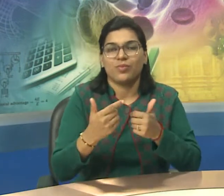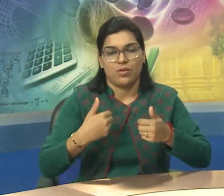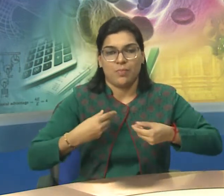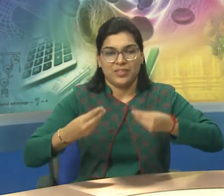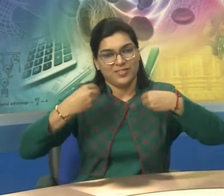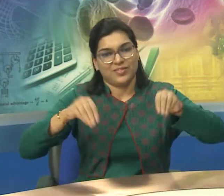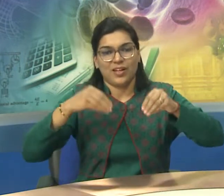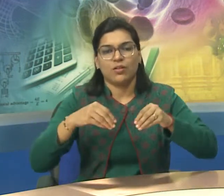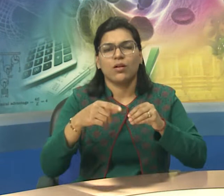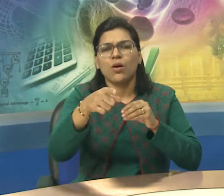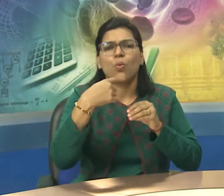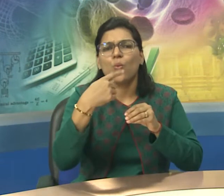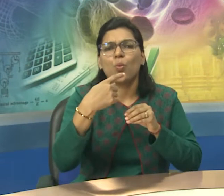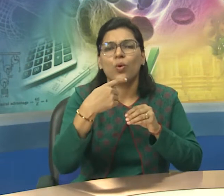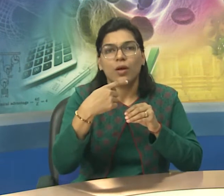is done by the back office.